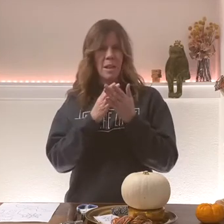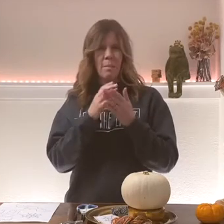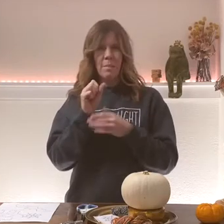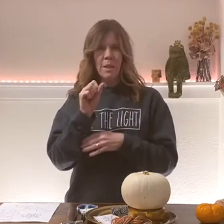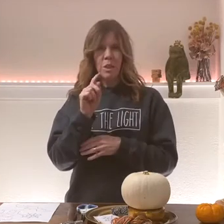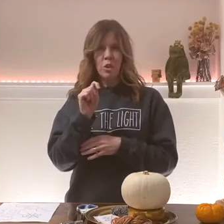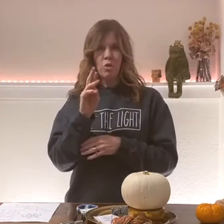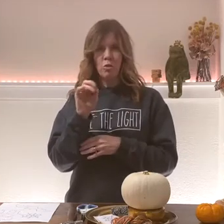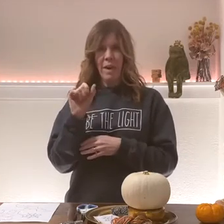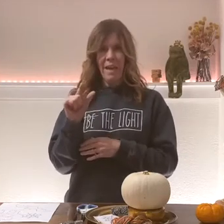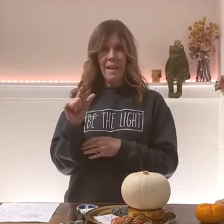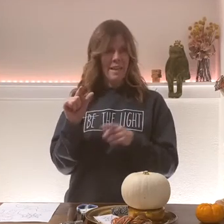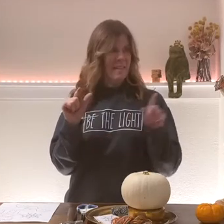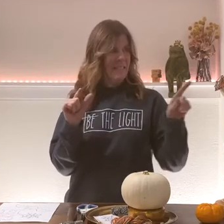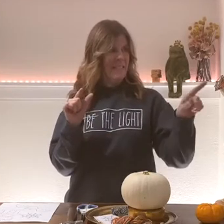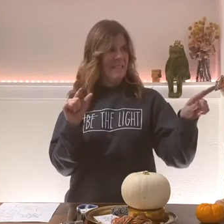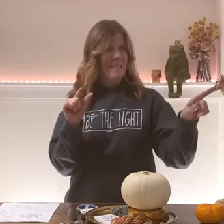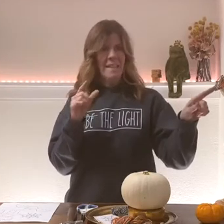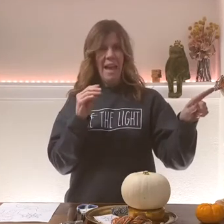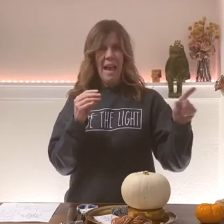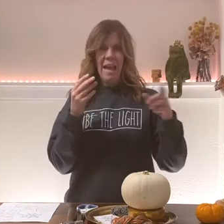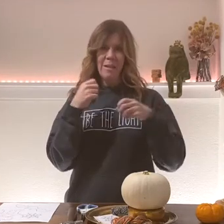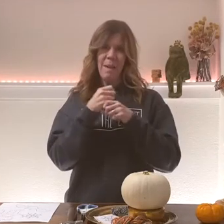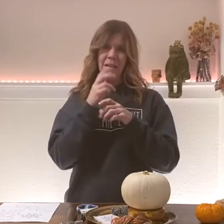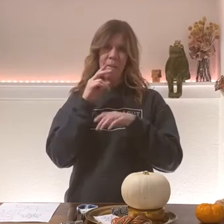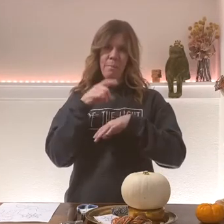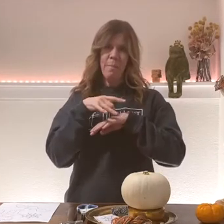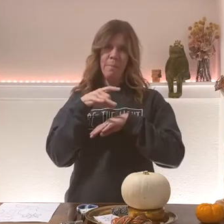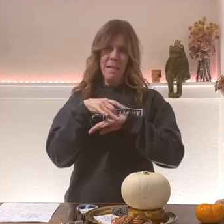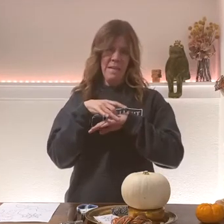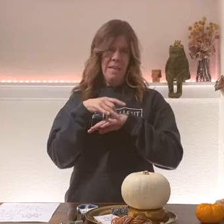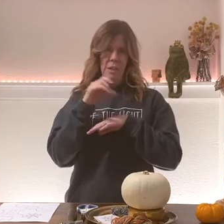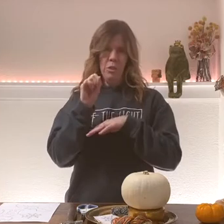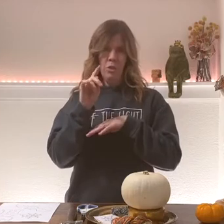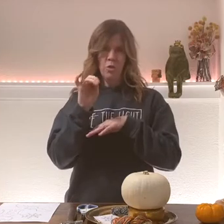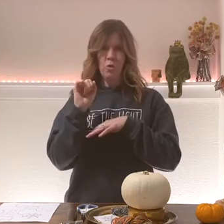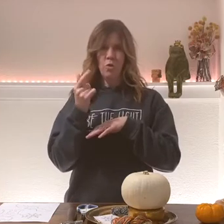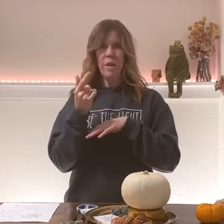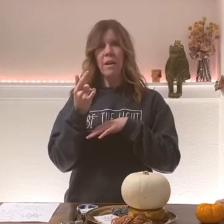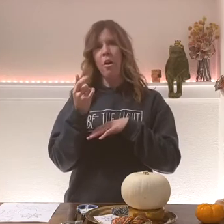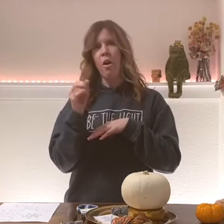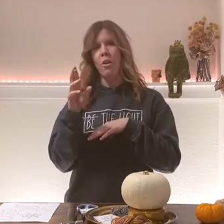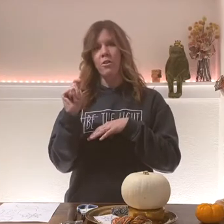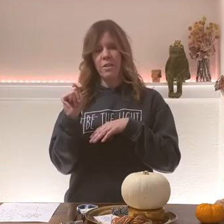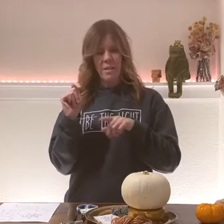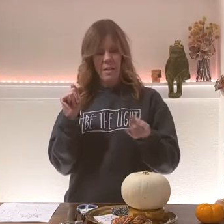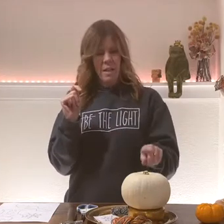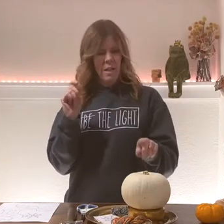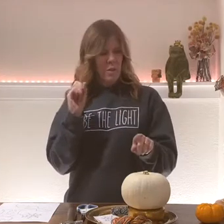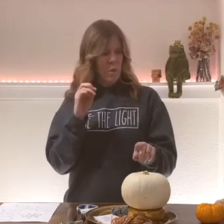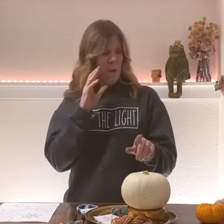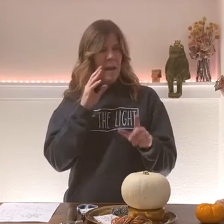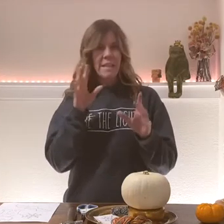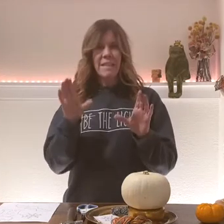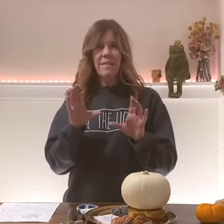some string and make some pumpkin string art. So I did